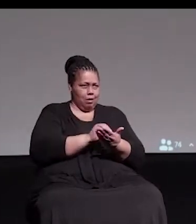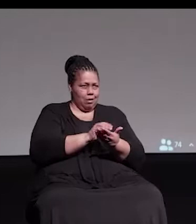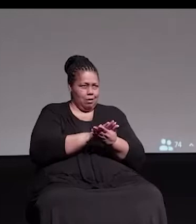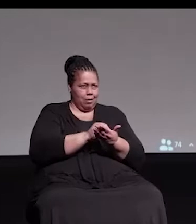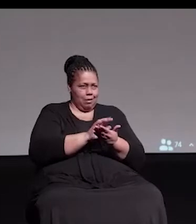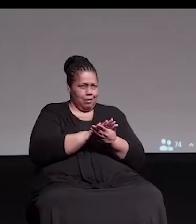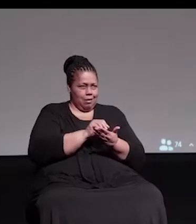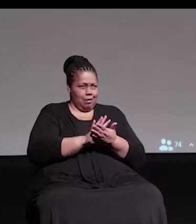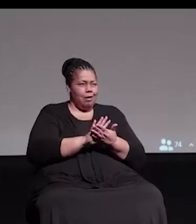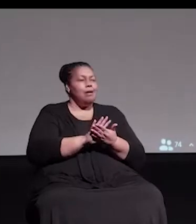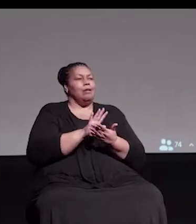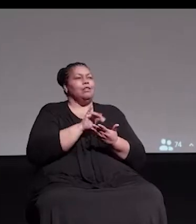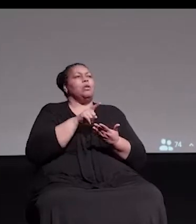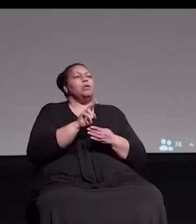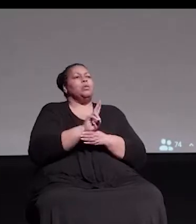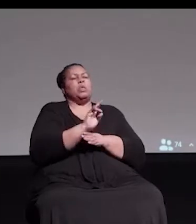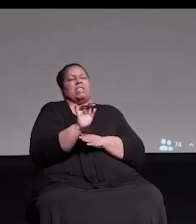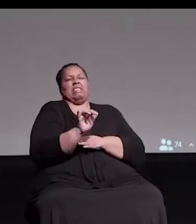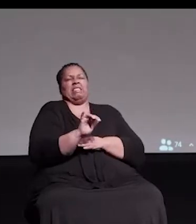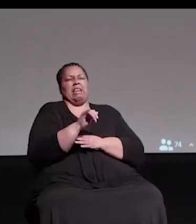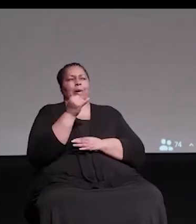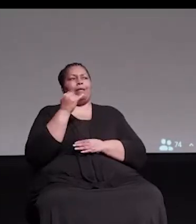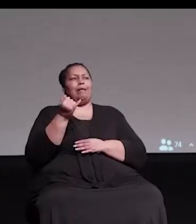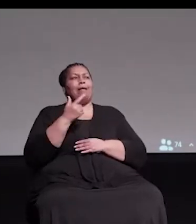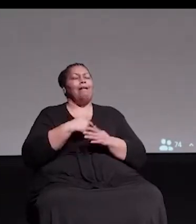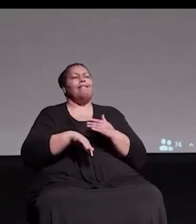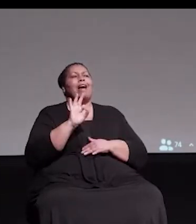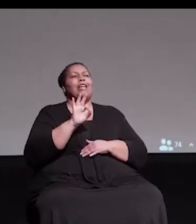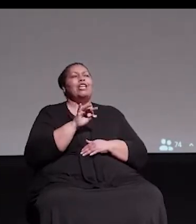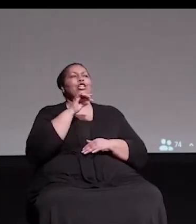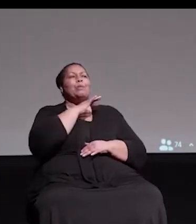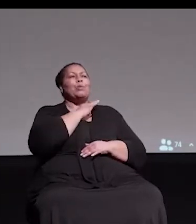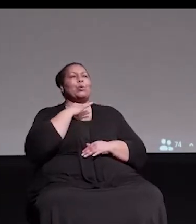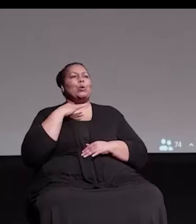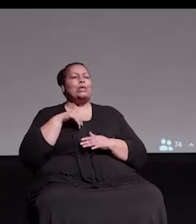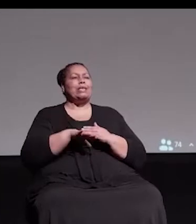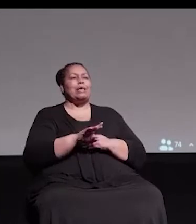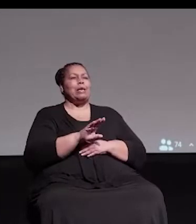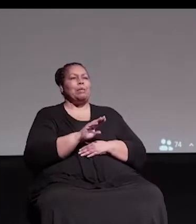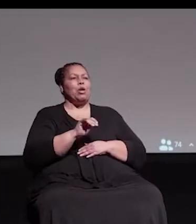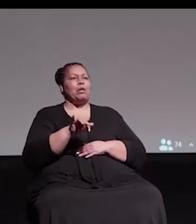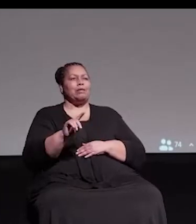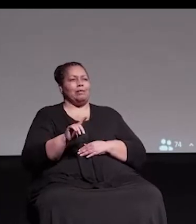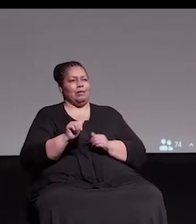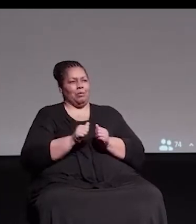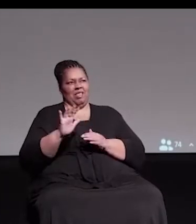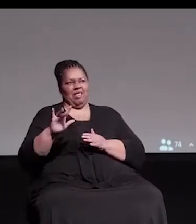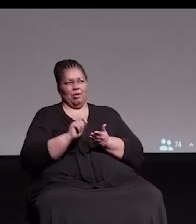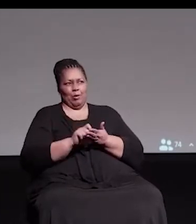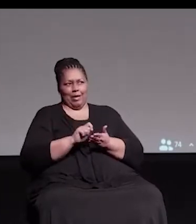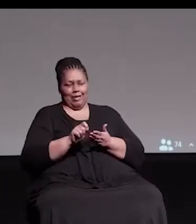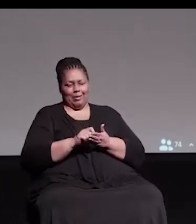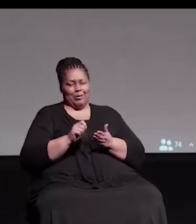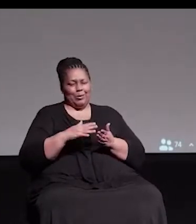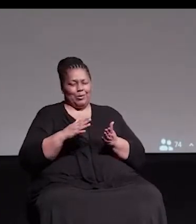language, right? And that he uses the same analogy of finding the pearls in the mud with his writing